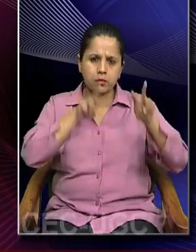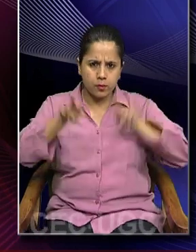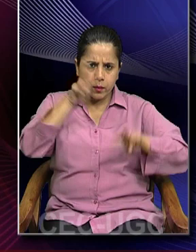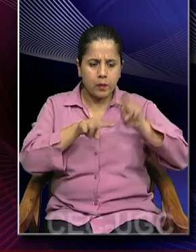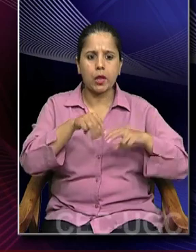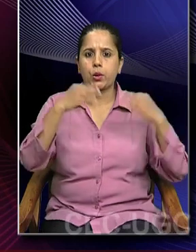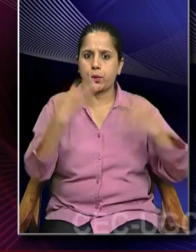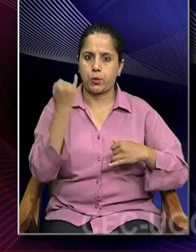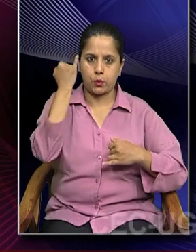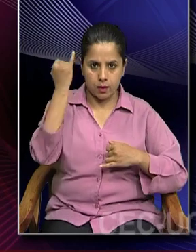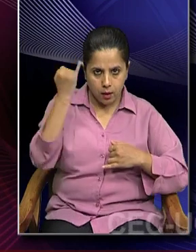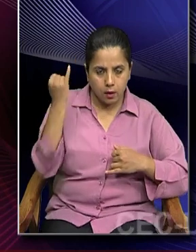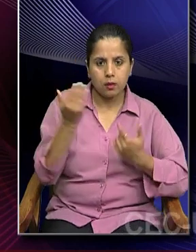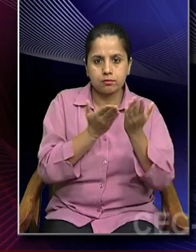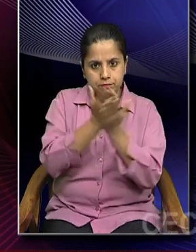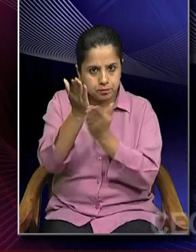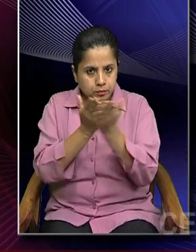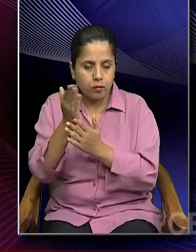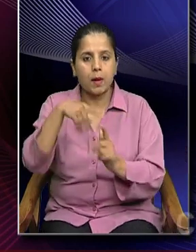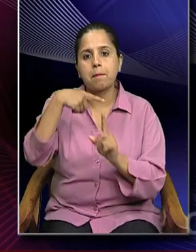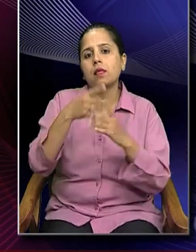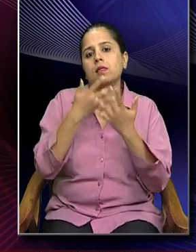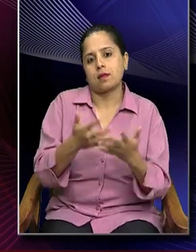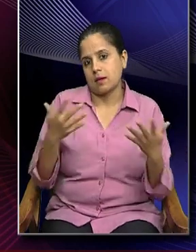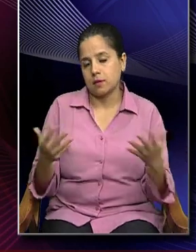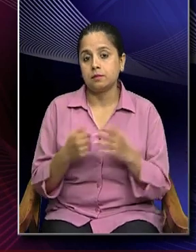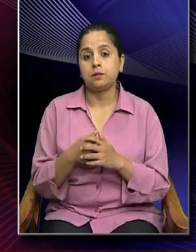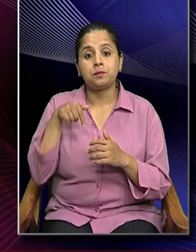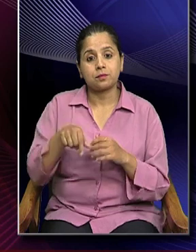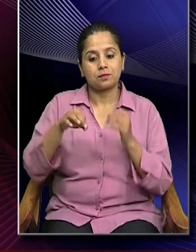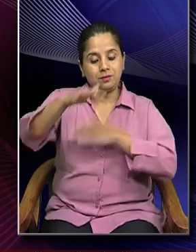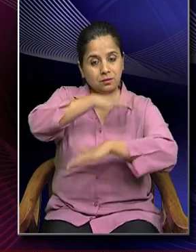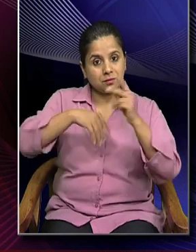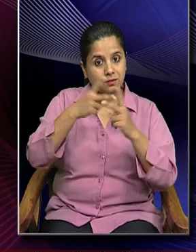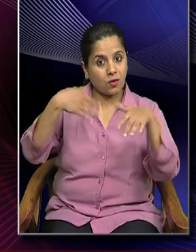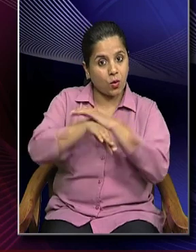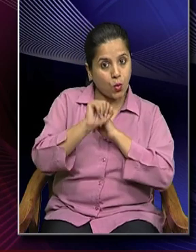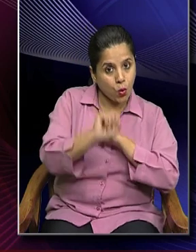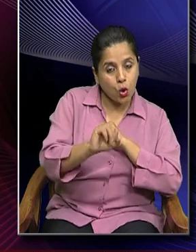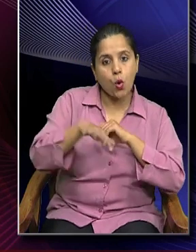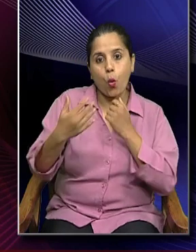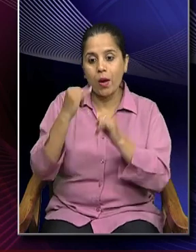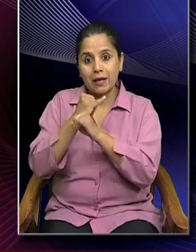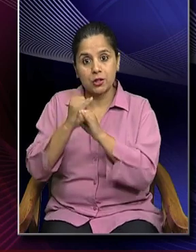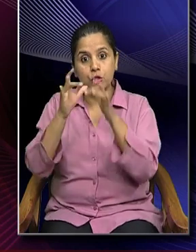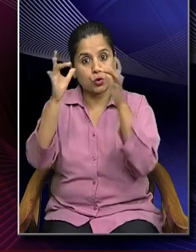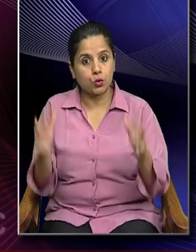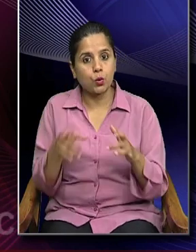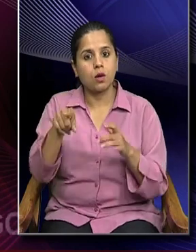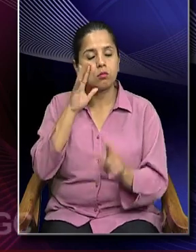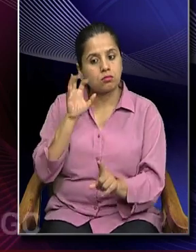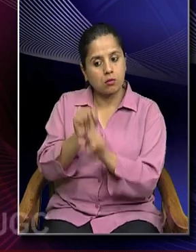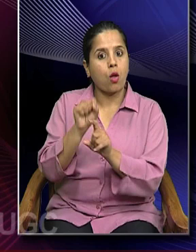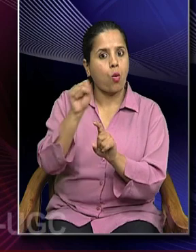new ideas, methods, and the products within an organization or the institution to determine